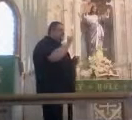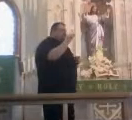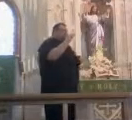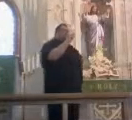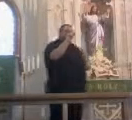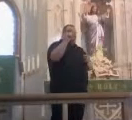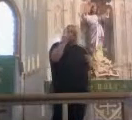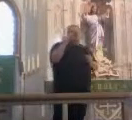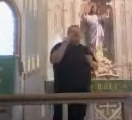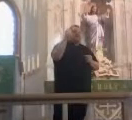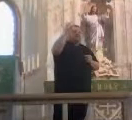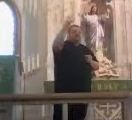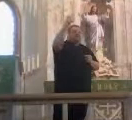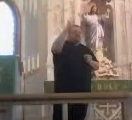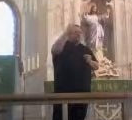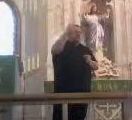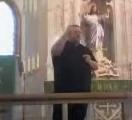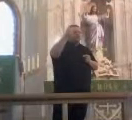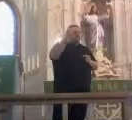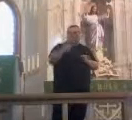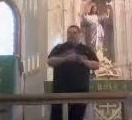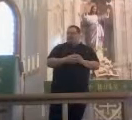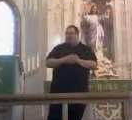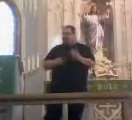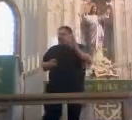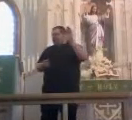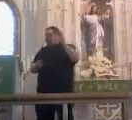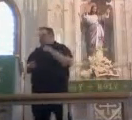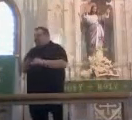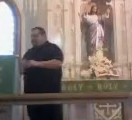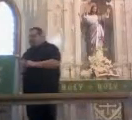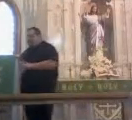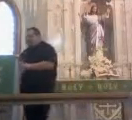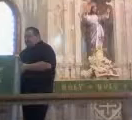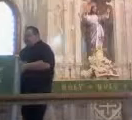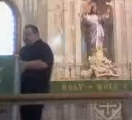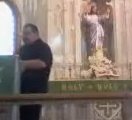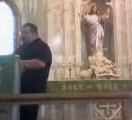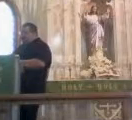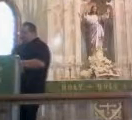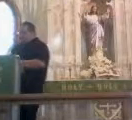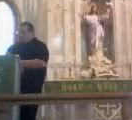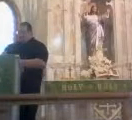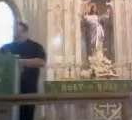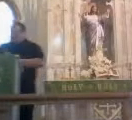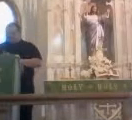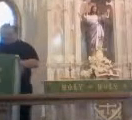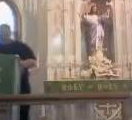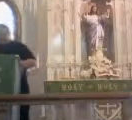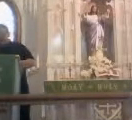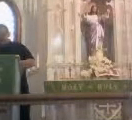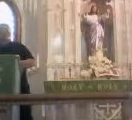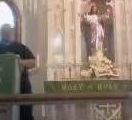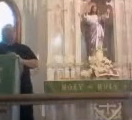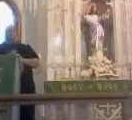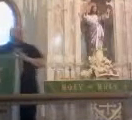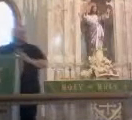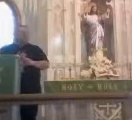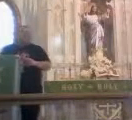Did you notice what happened next? Again, going through our reading step by step. The next thing that happened on Elijah's worst day ever,